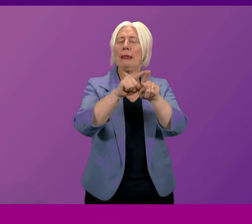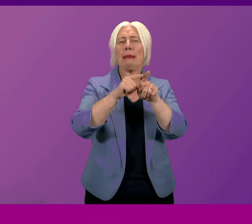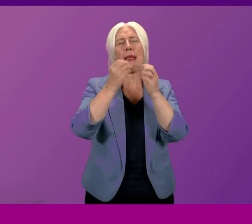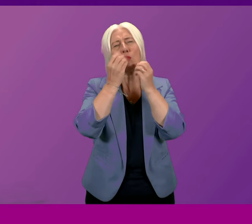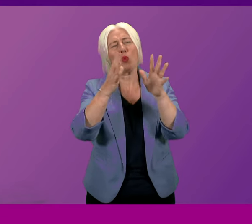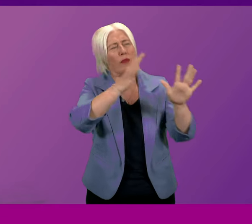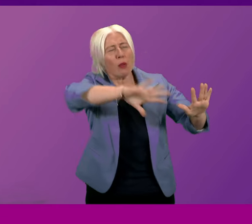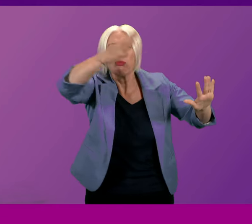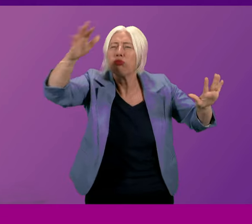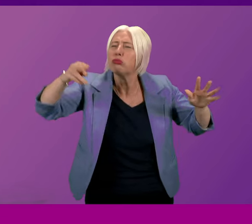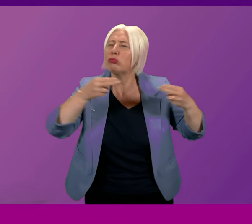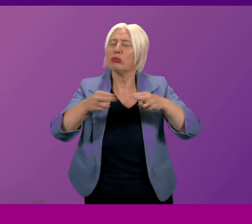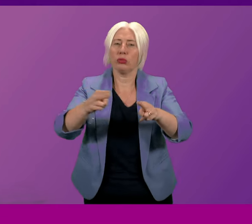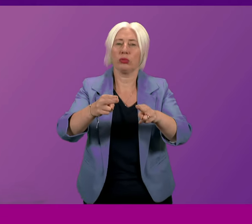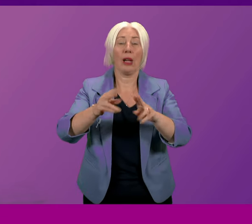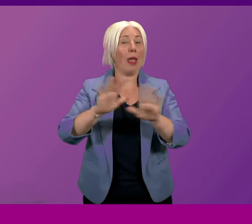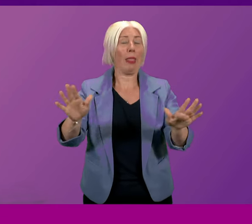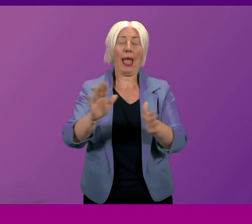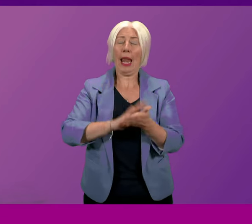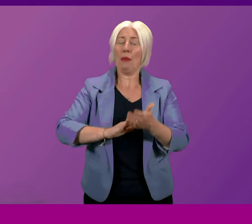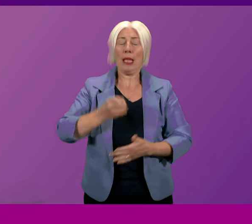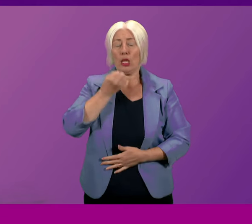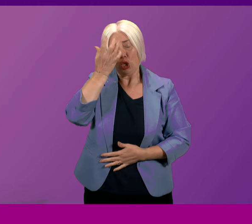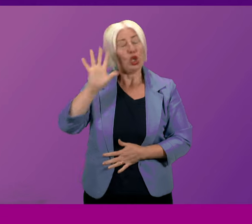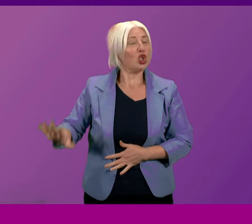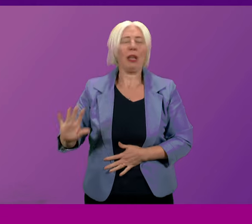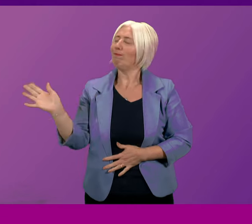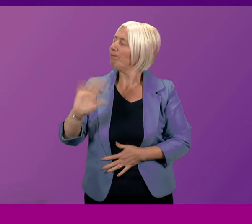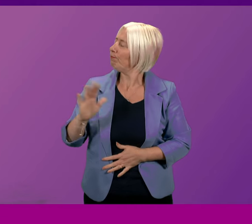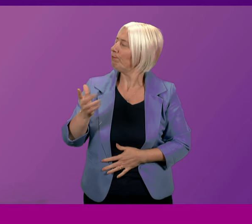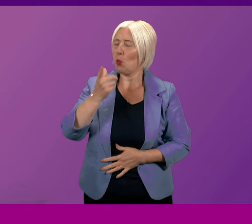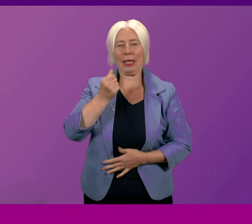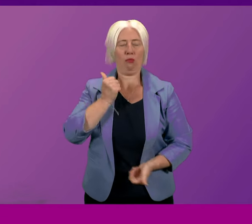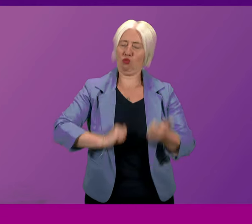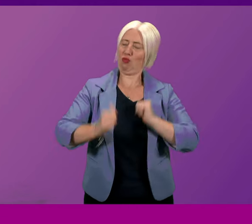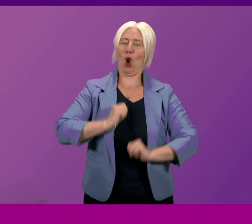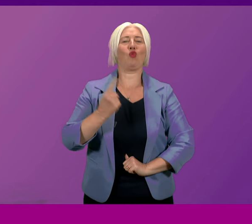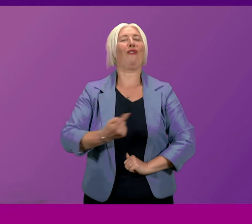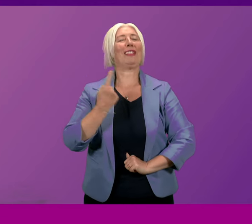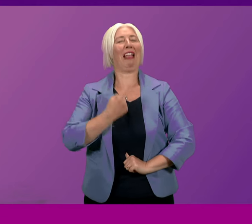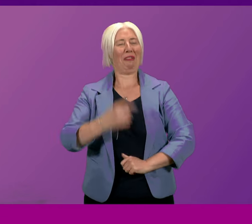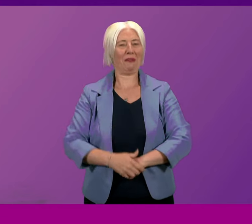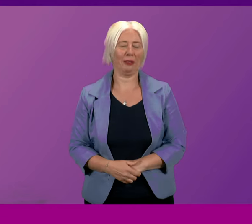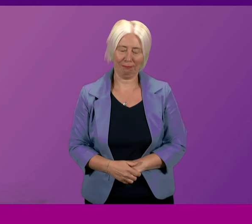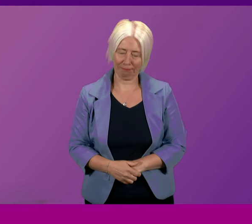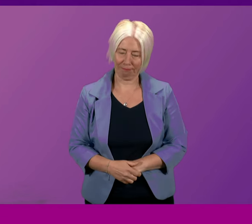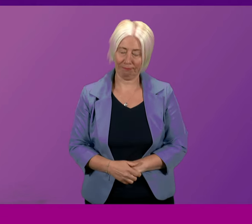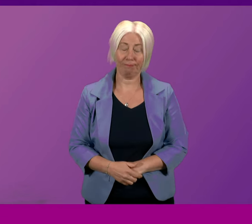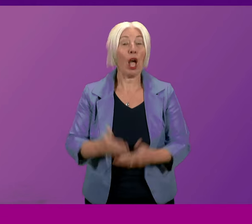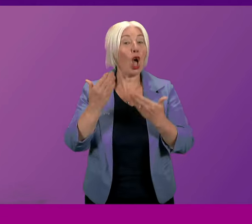ourselves. That day was a turning point, Today is an important